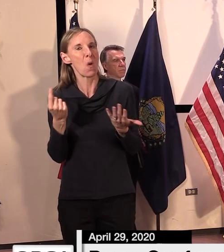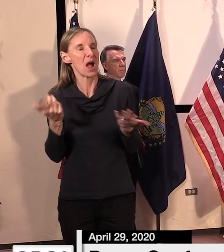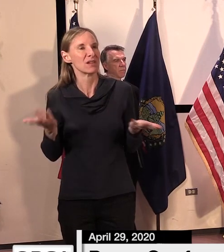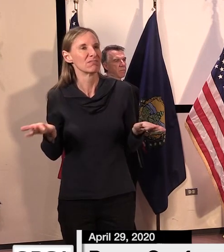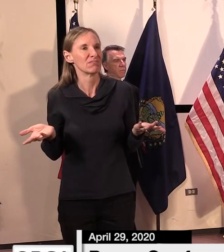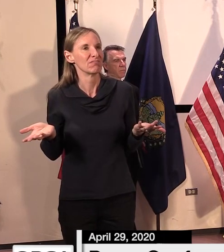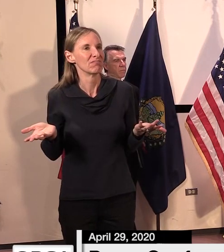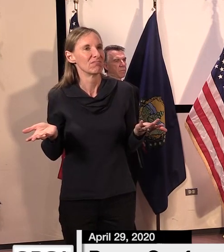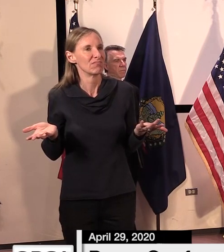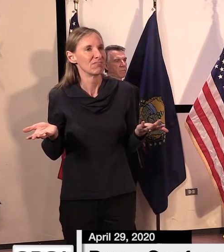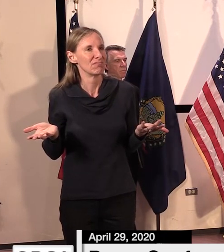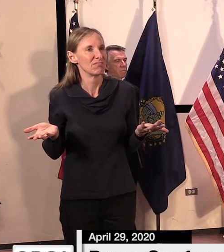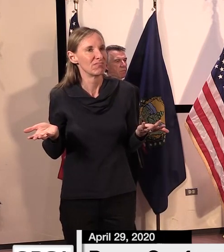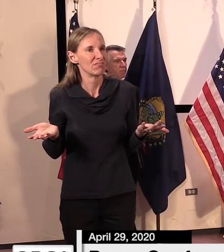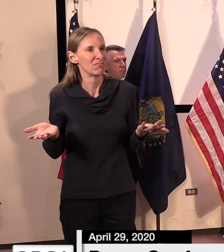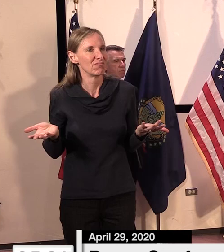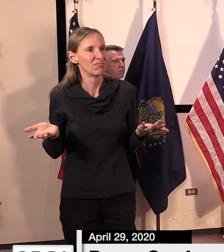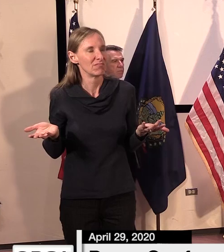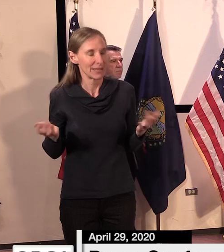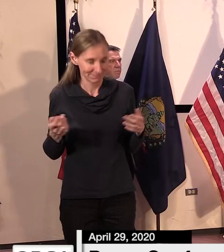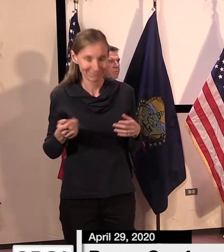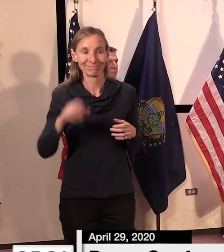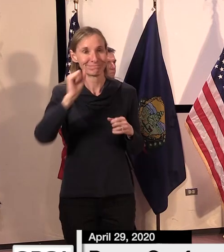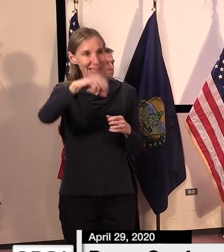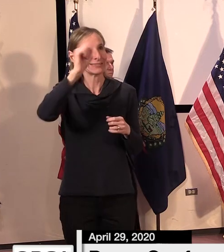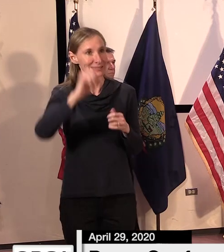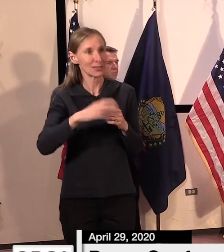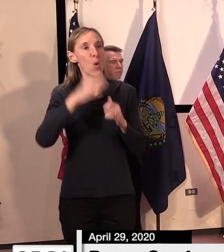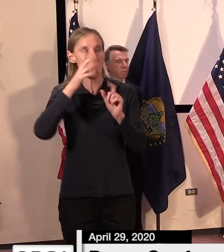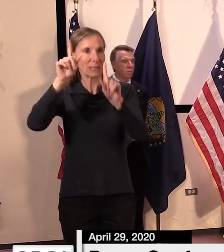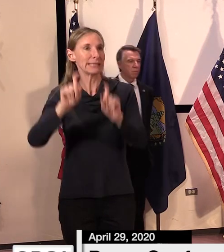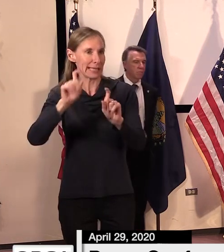settings. Yes, and the answer is yes.